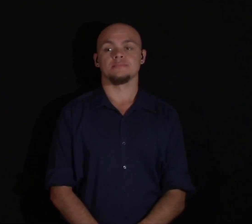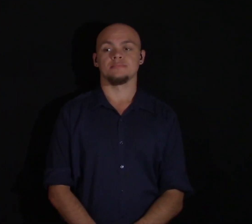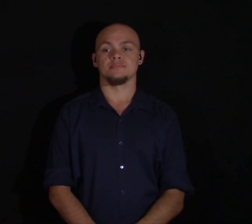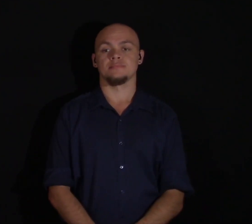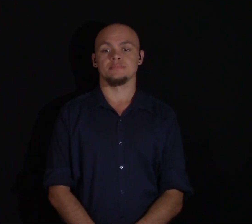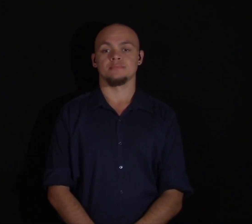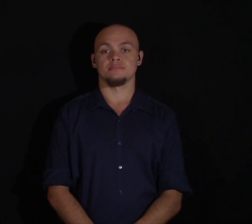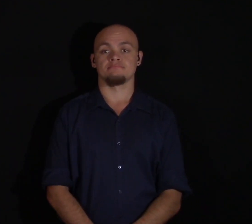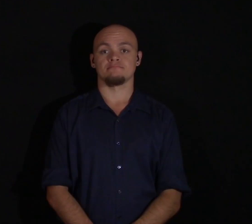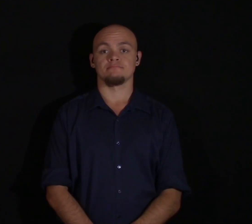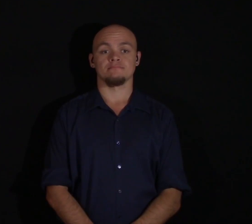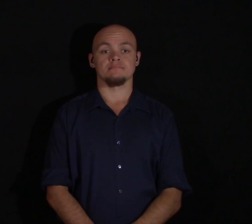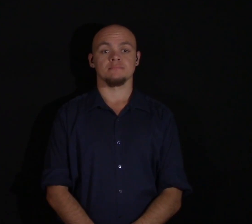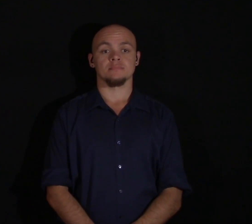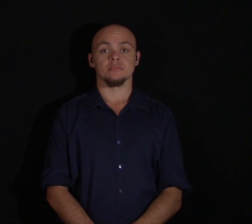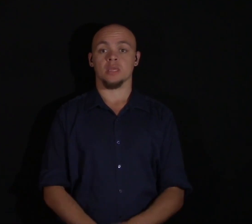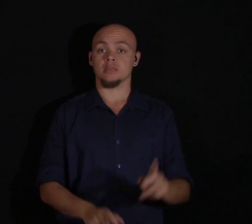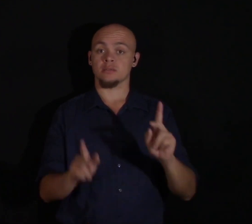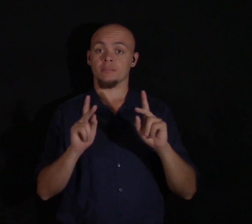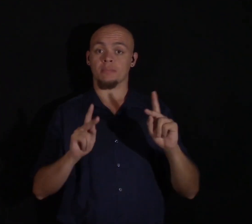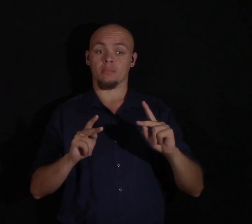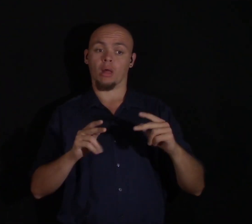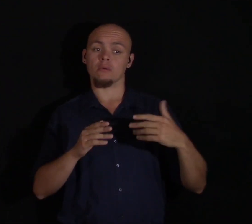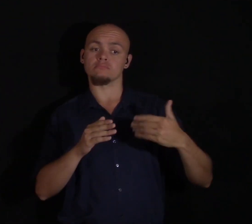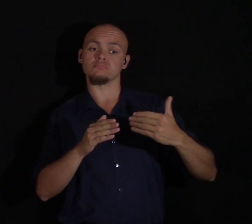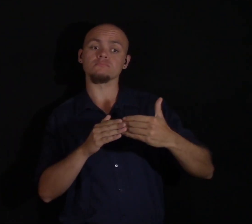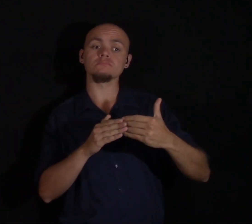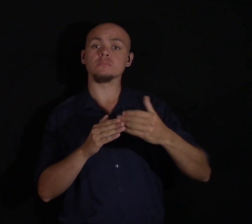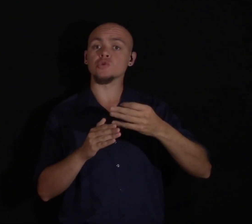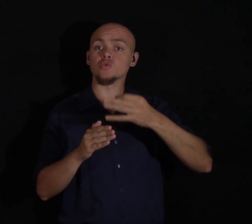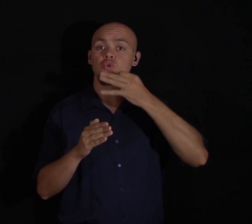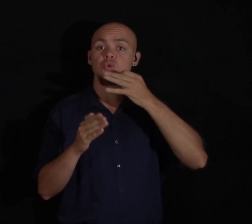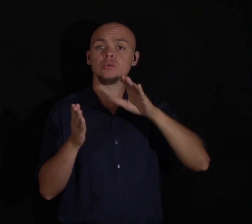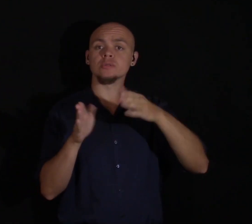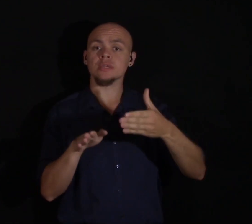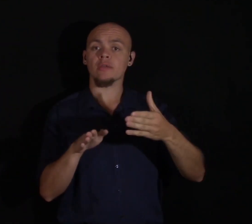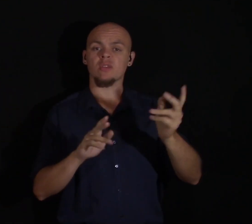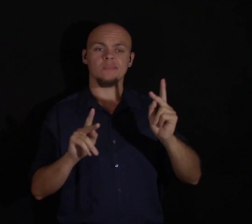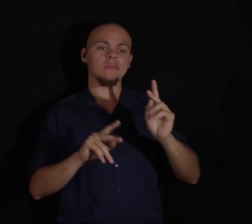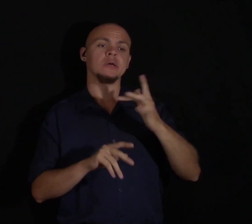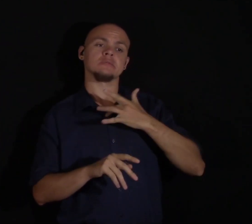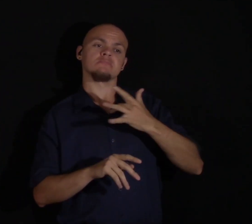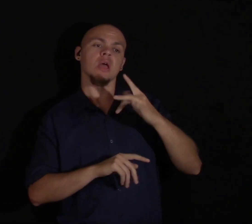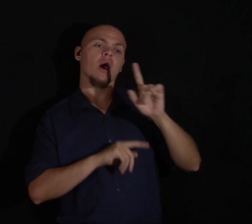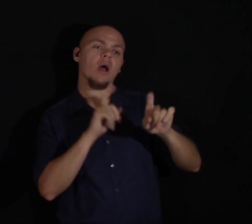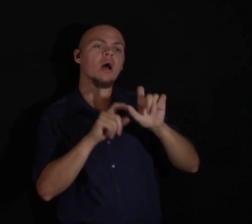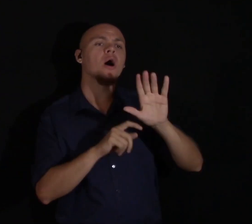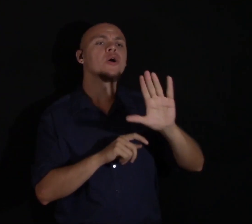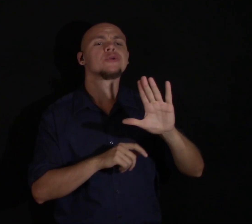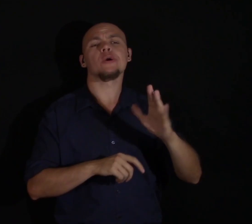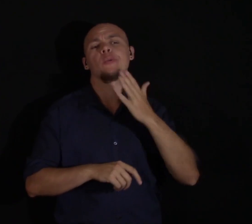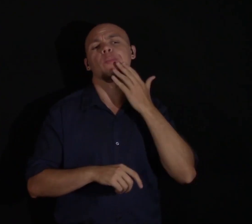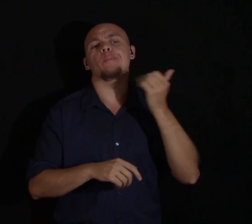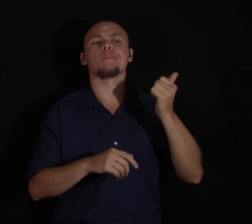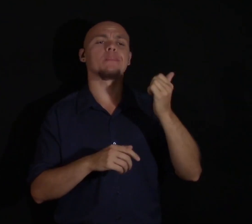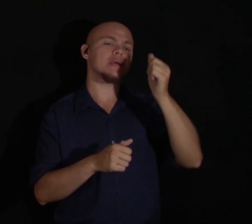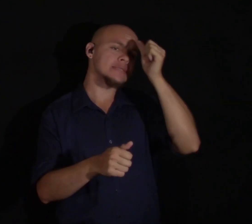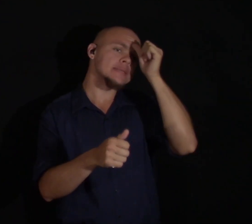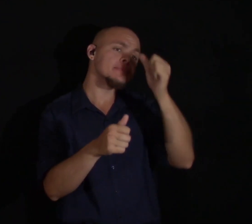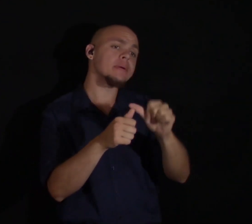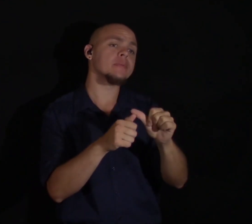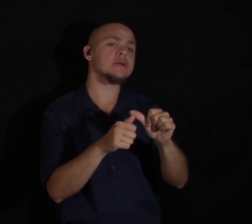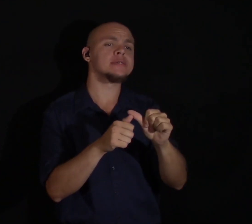people approach the end of their lives, they're often asked, what are your fondest memories, your greatest